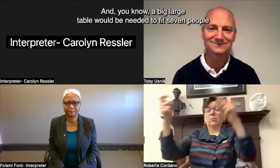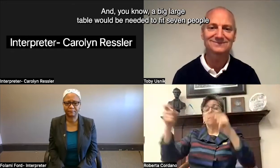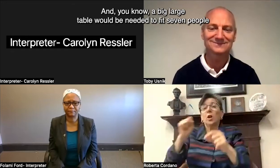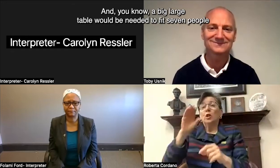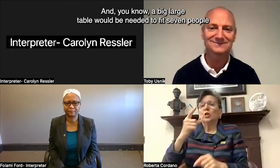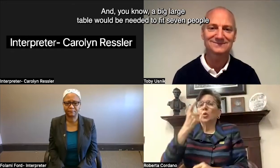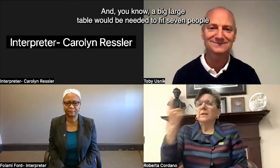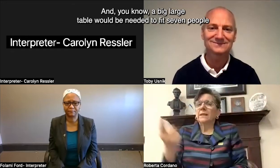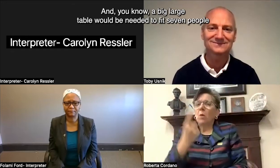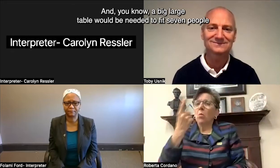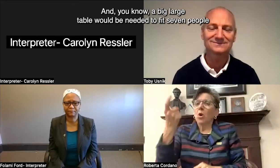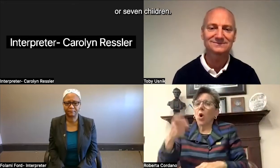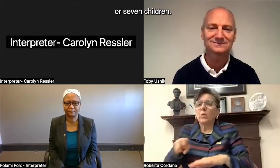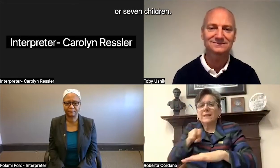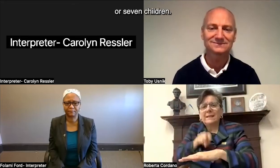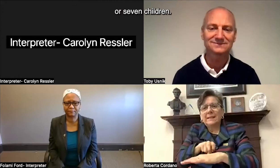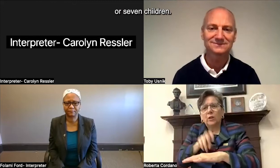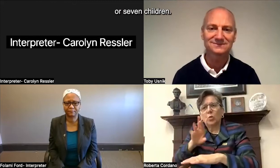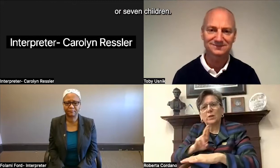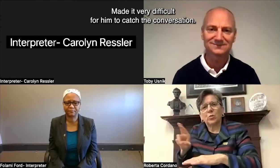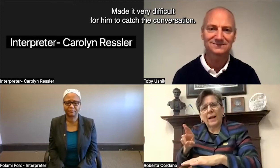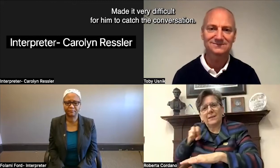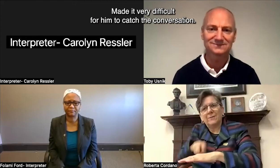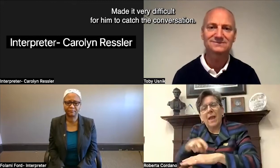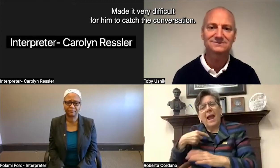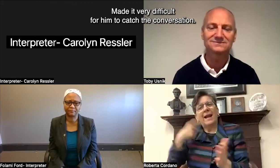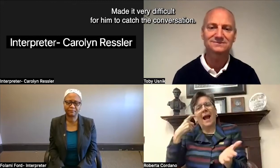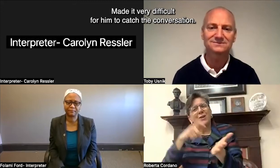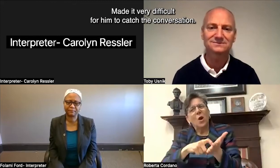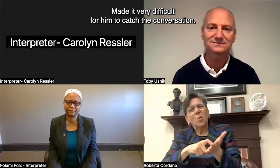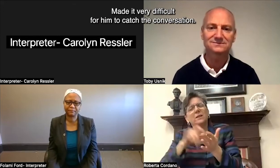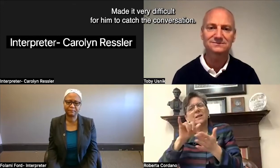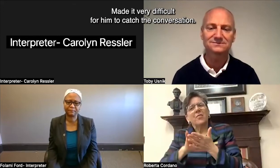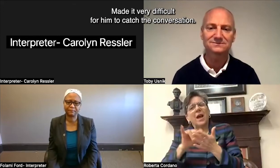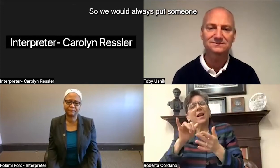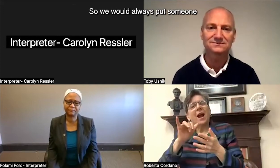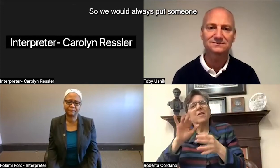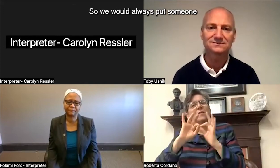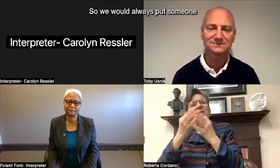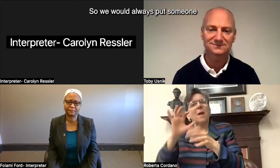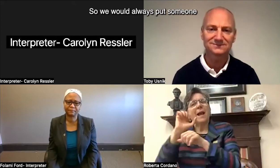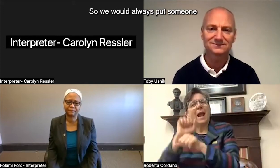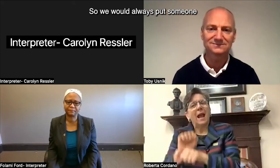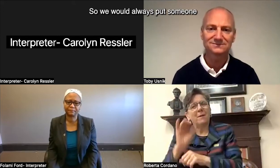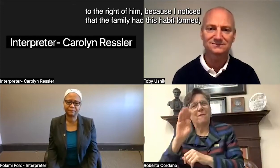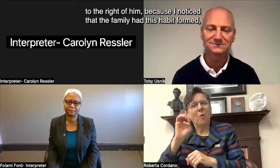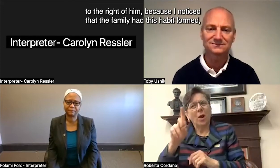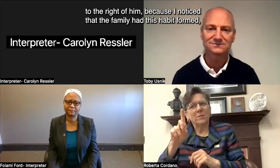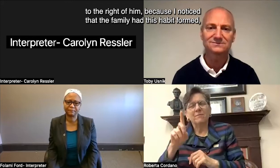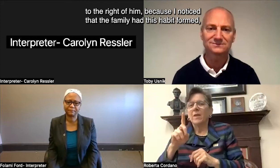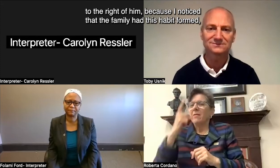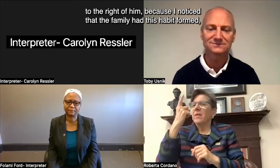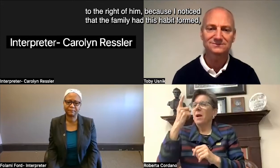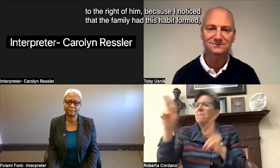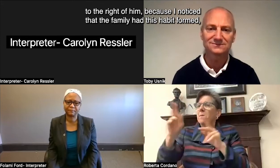people or seven children made it very difficult for him to catch the conversation. So we would always put someone to the right of him because I noticed that the